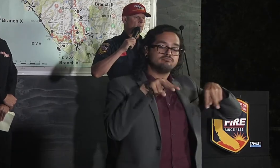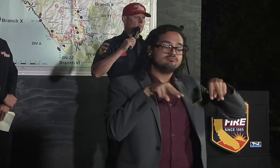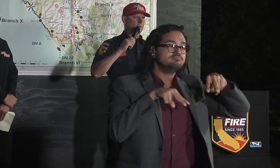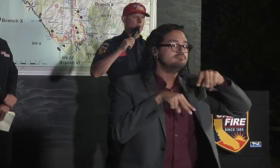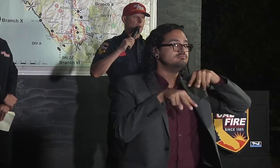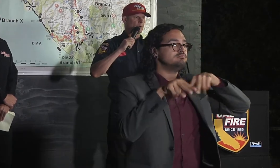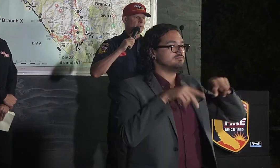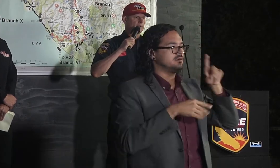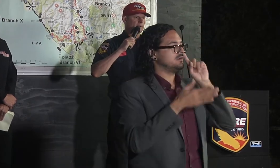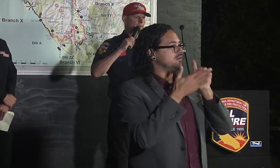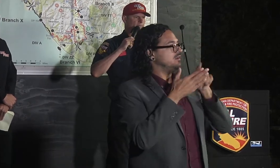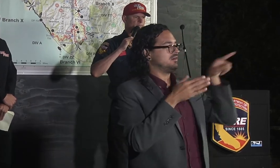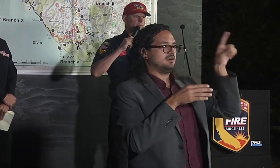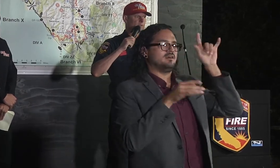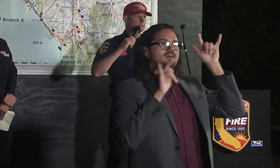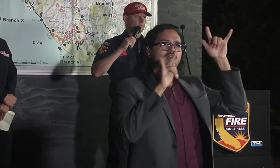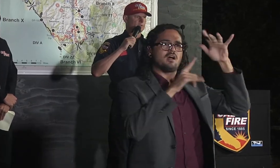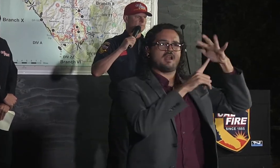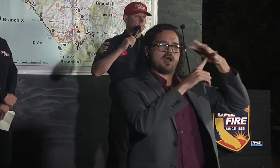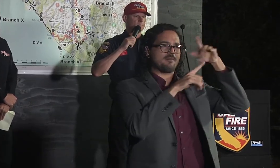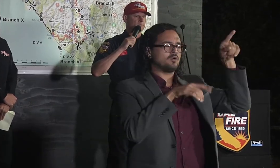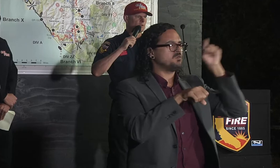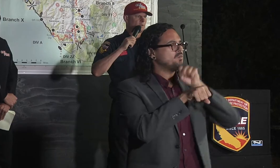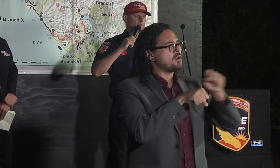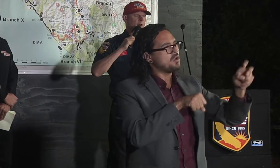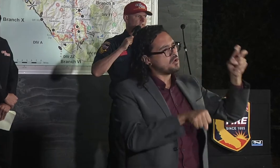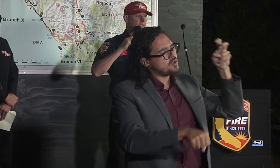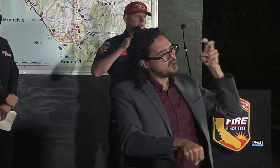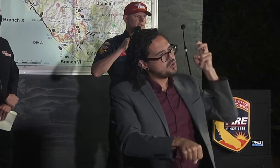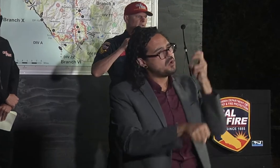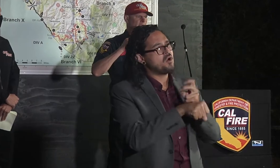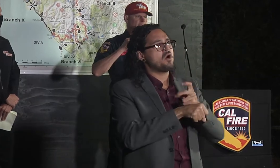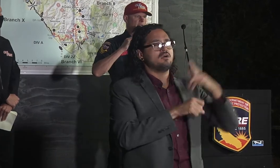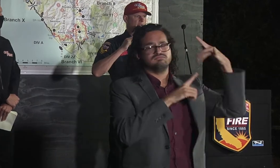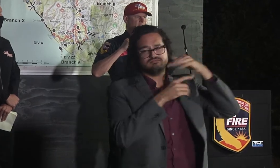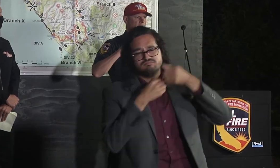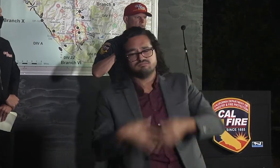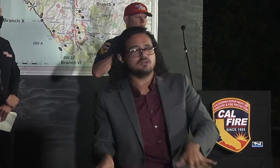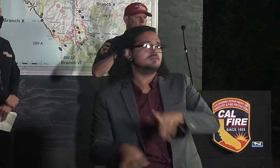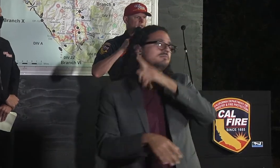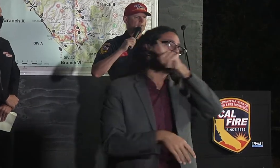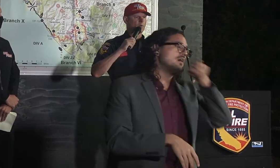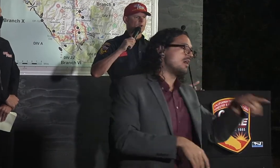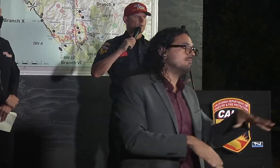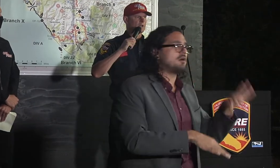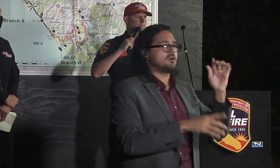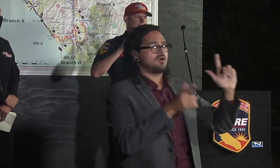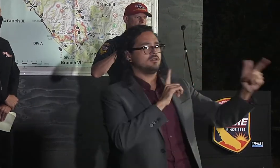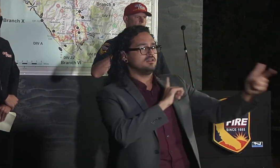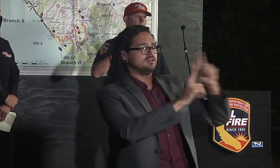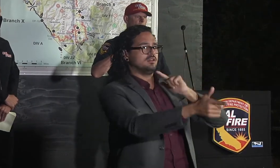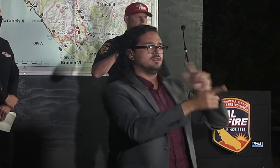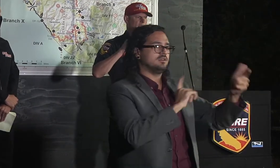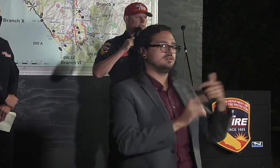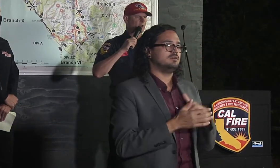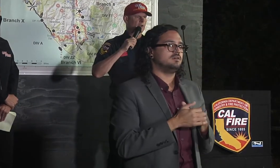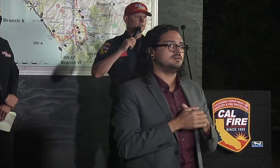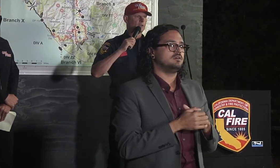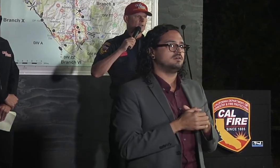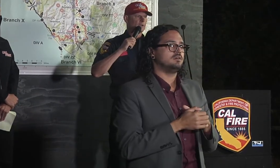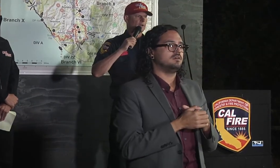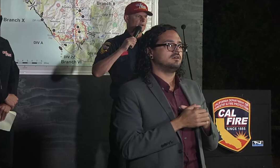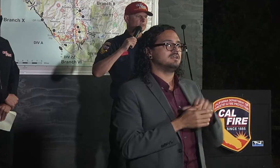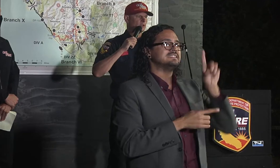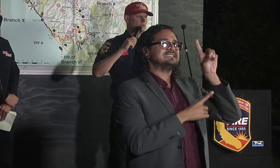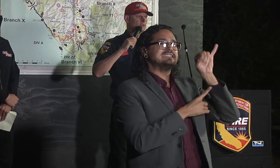and they were hammering it. It was turn constantly, getting to their dip source, getting their water, bringing it back, dumping on the